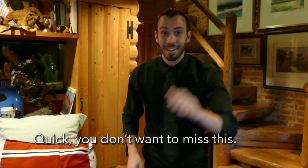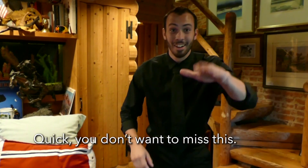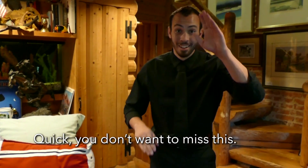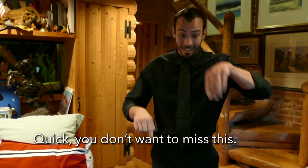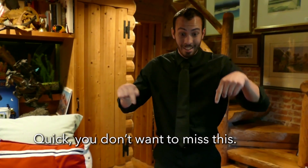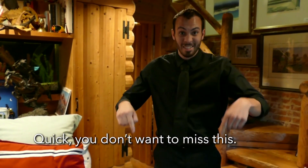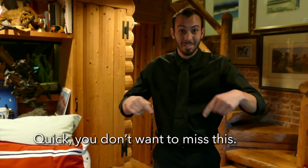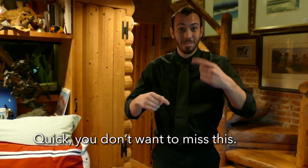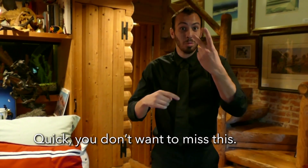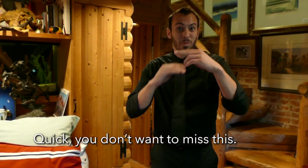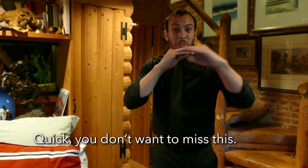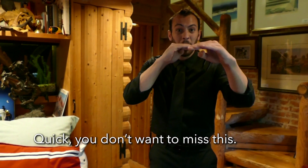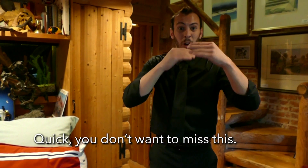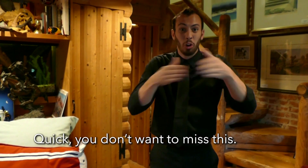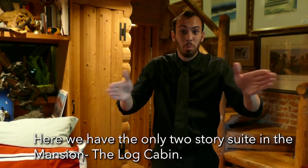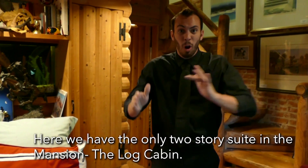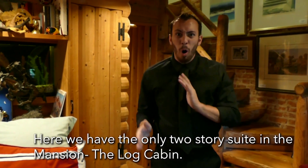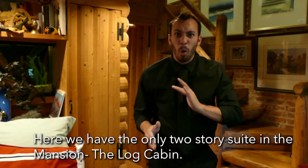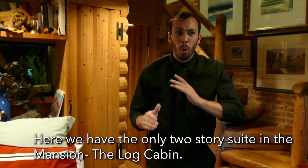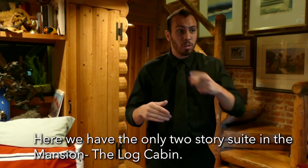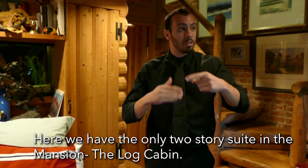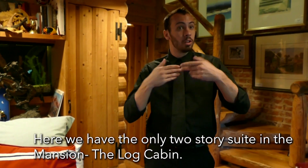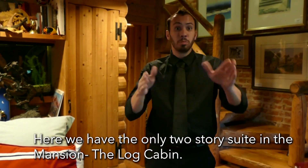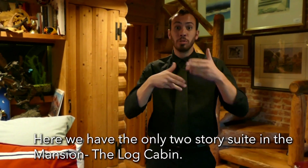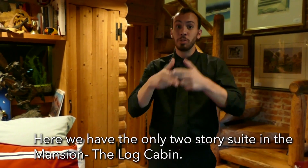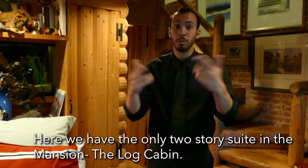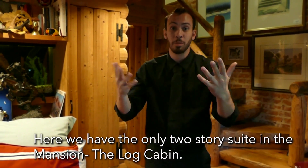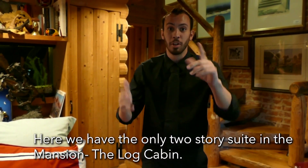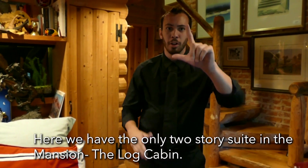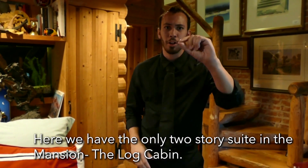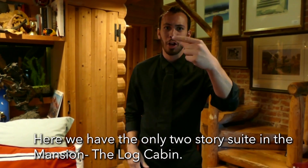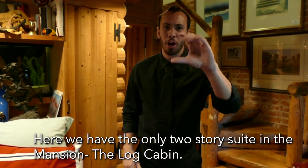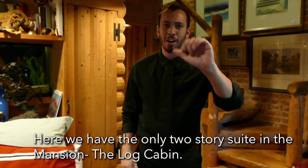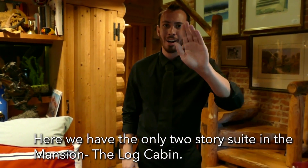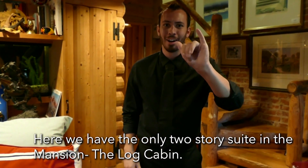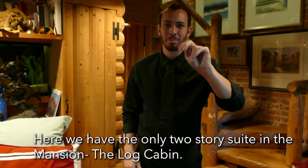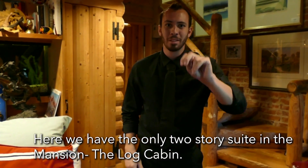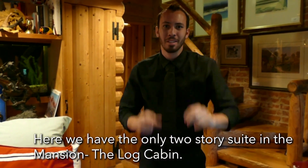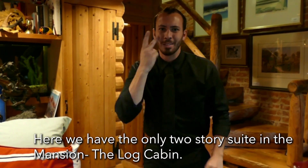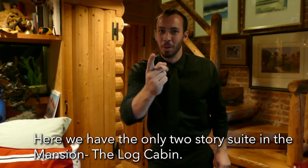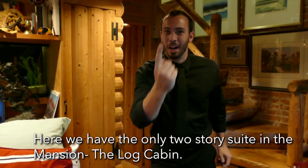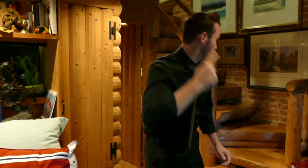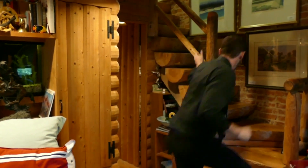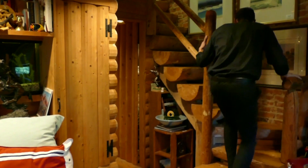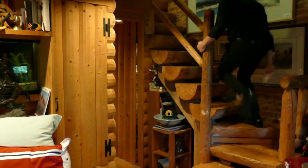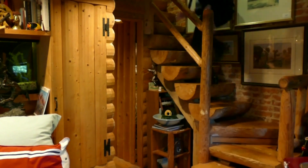Quick, you don't want to miss this. Here we have the only 2-story suite in the mansion, the log cabin.